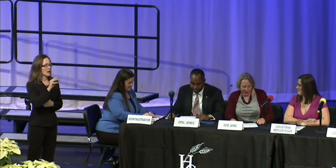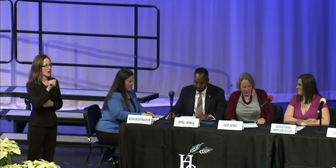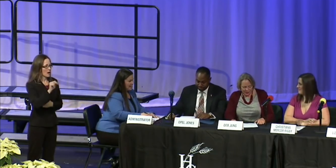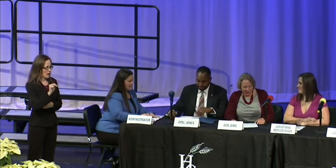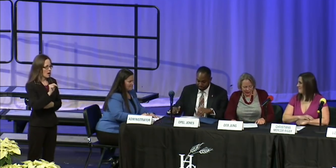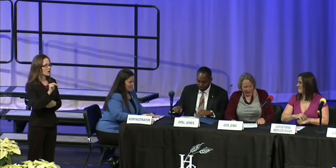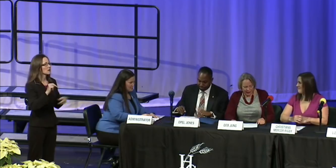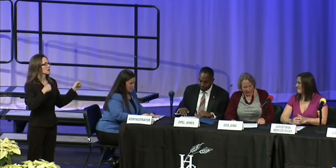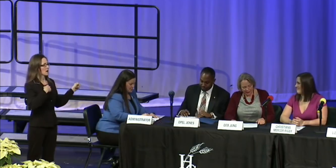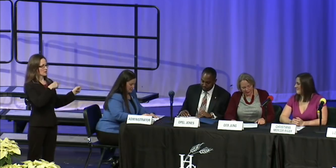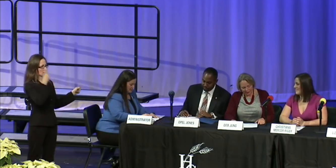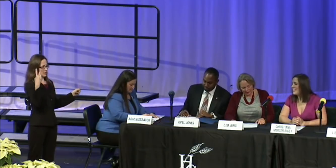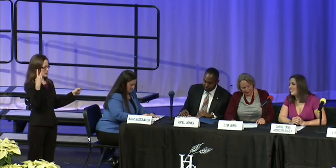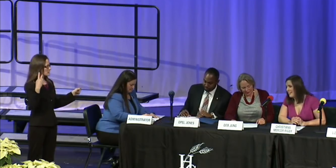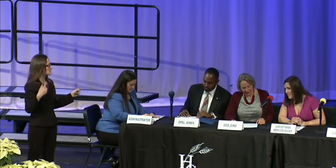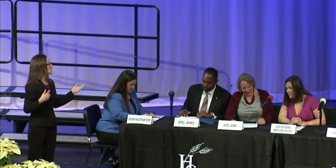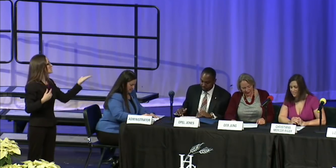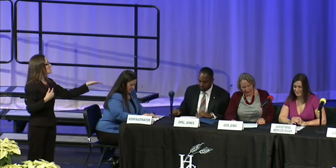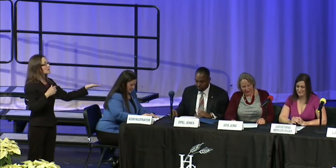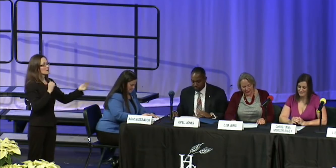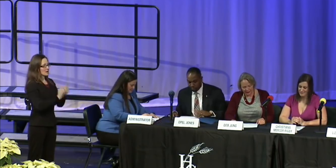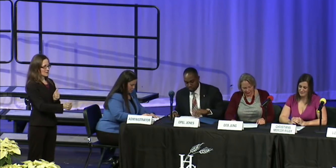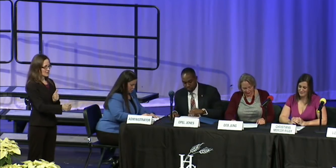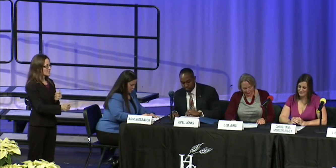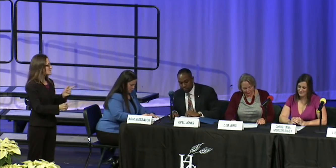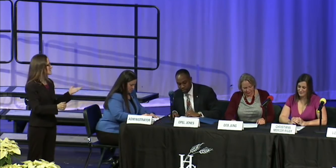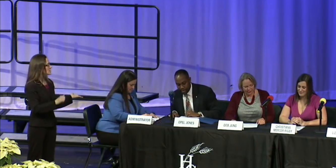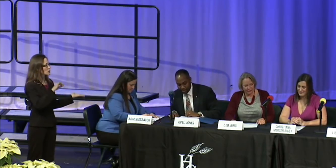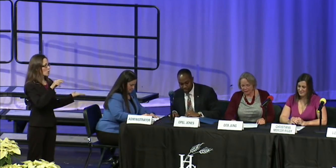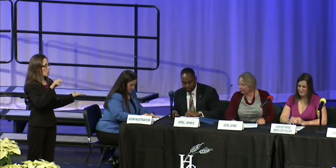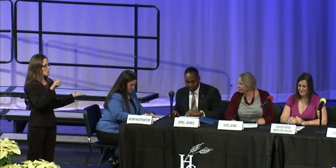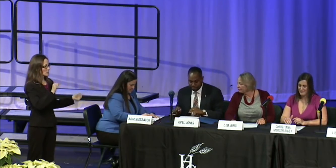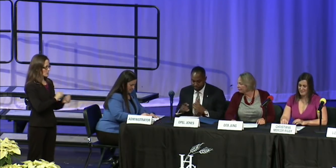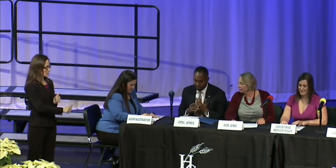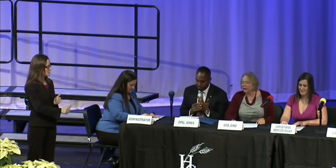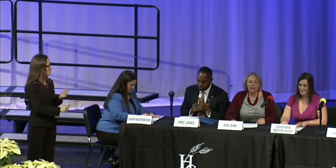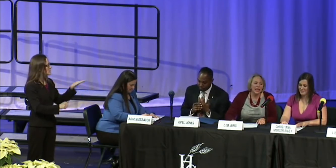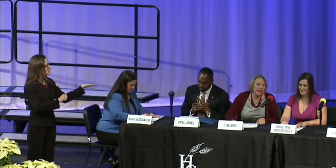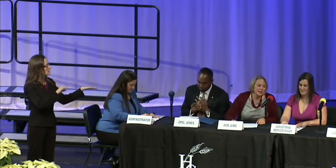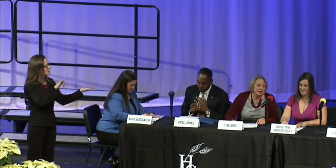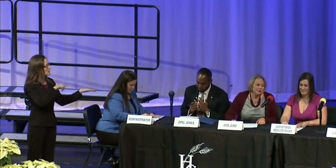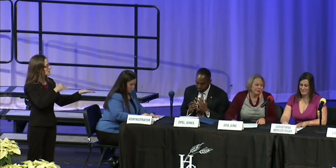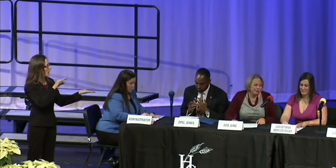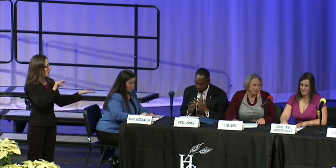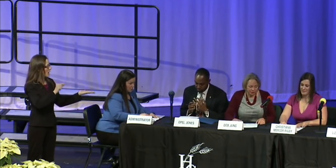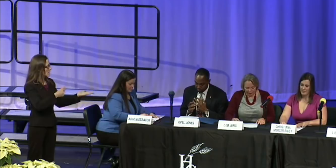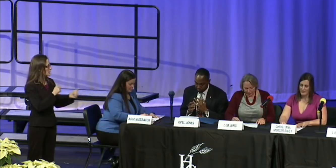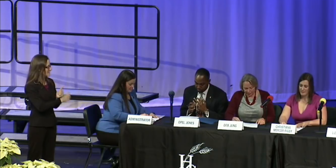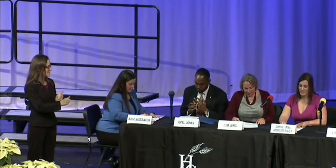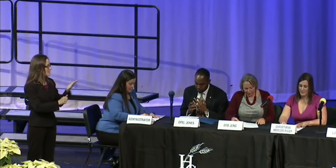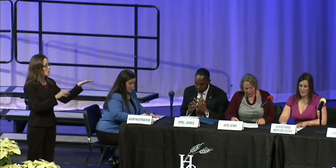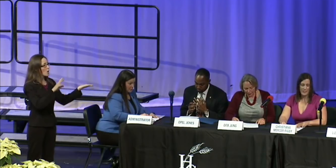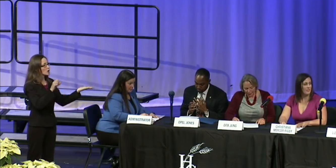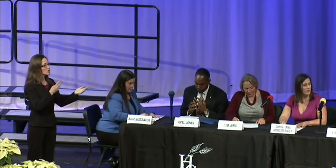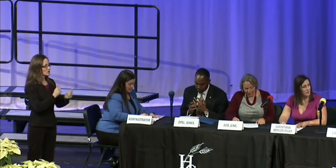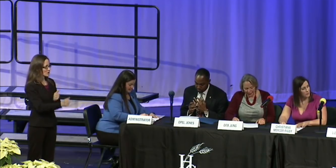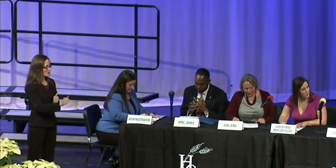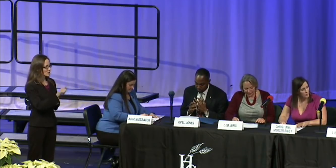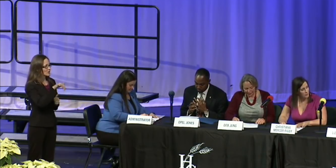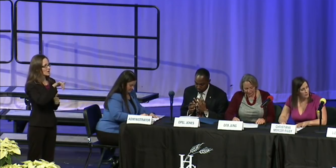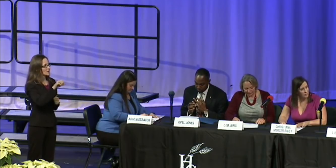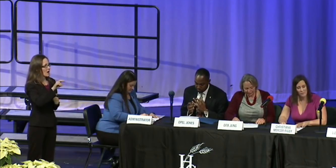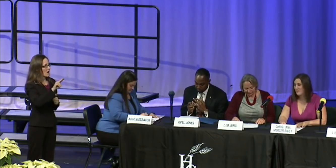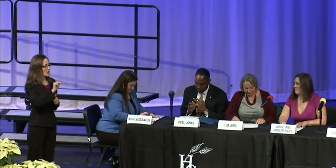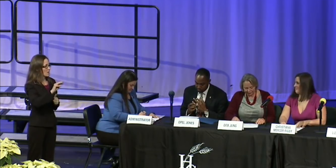second. Ms. Mercer Rigby. Yes. Mr. Jones. Yes. Ms. Young. Yes. Ms. Walsh. Yes. Mr. Youngman.